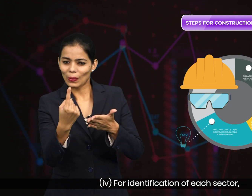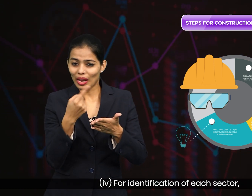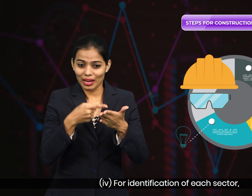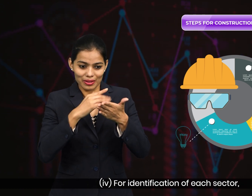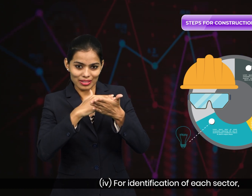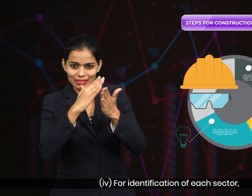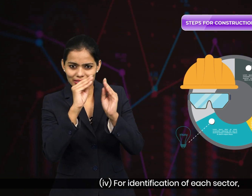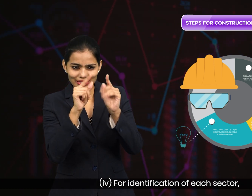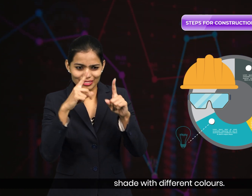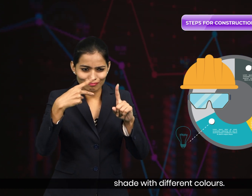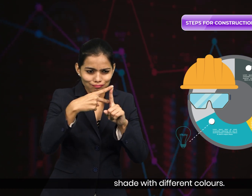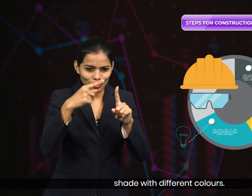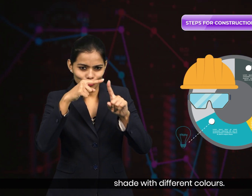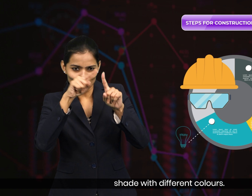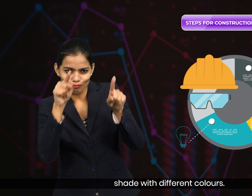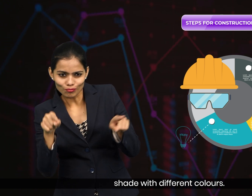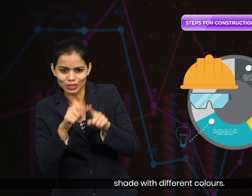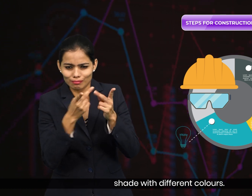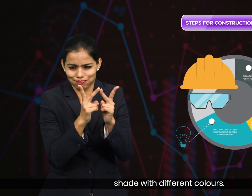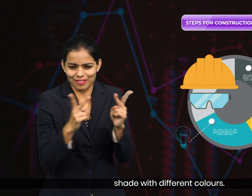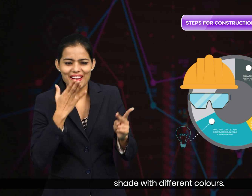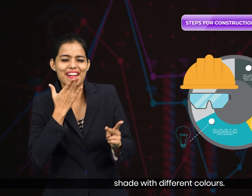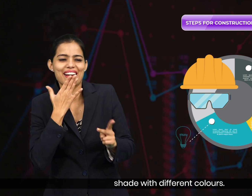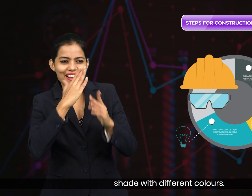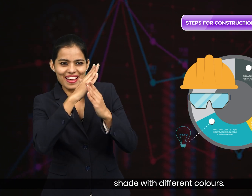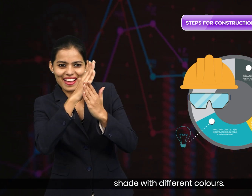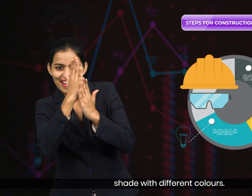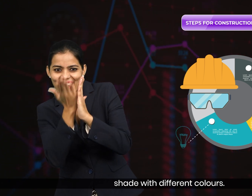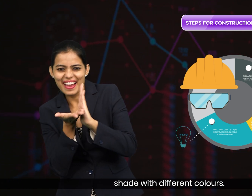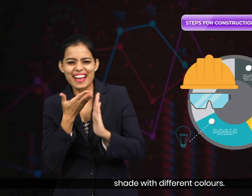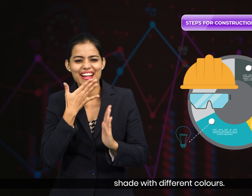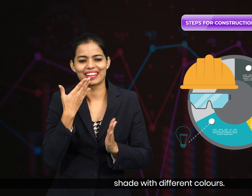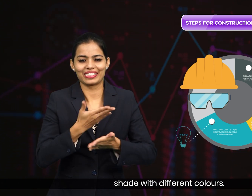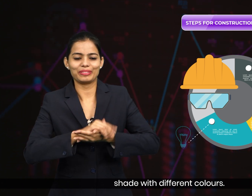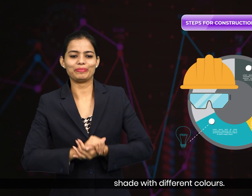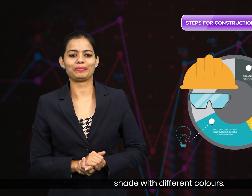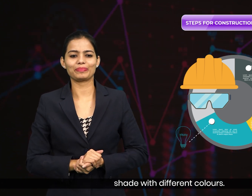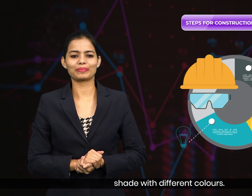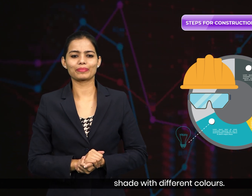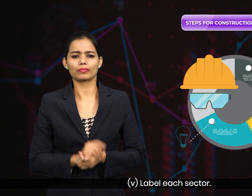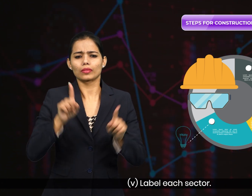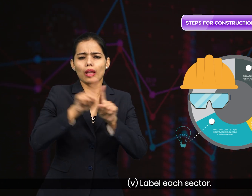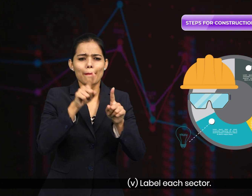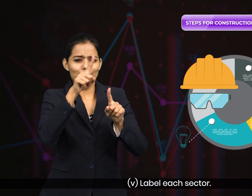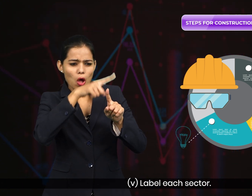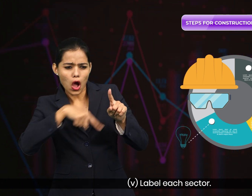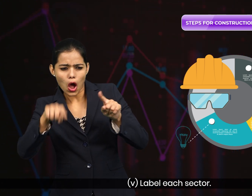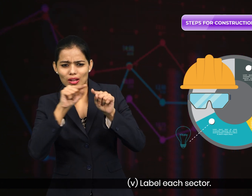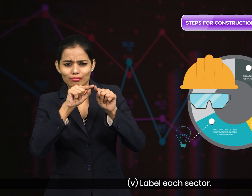each sector, shade with different colors. Label each sector.